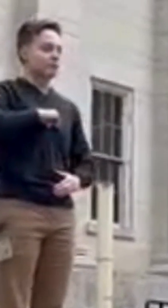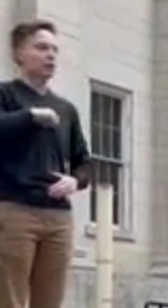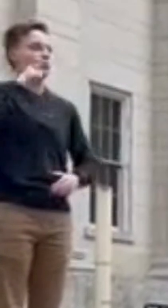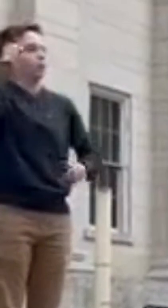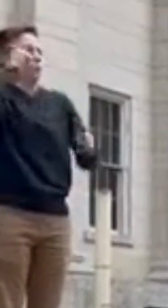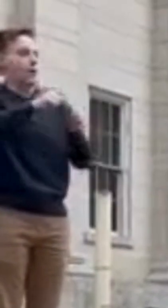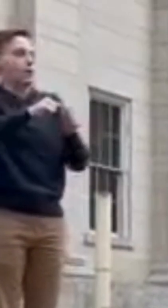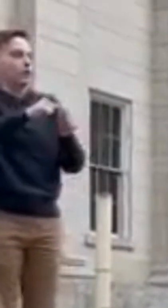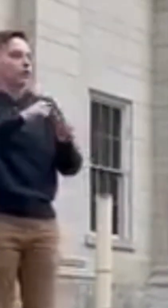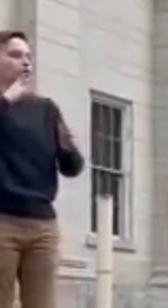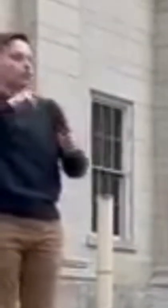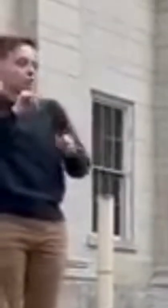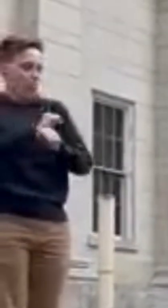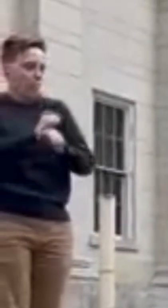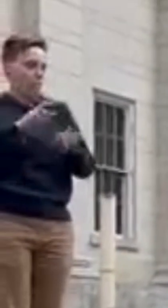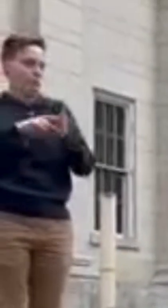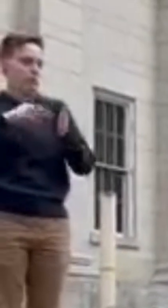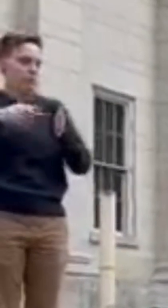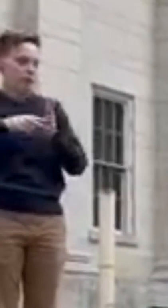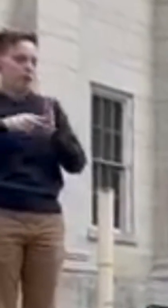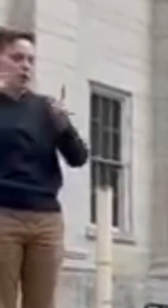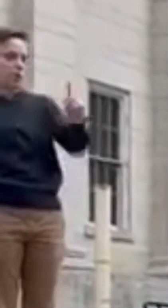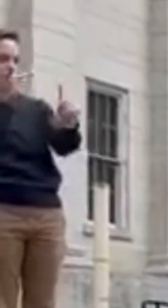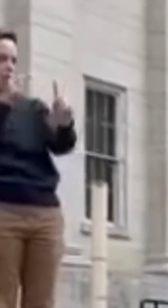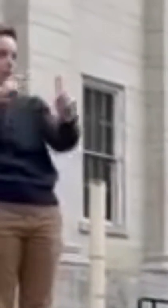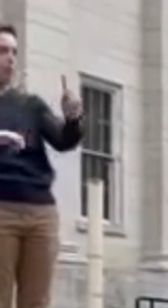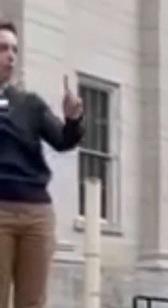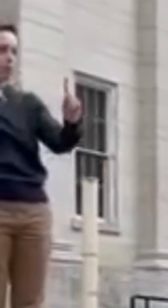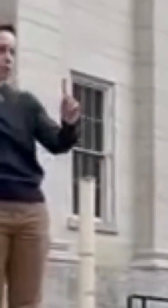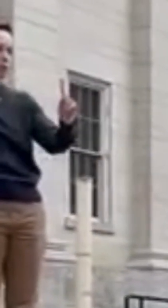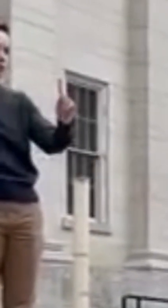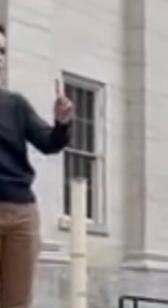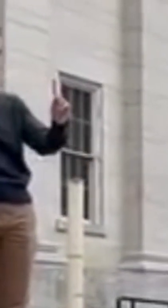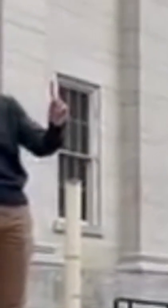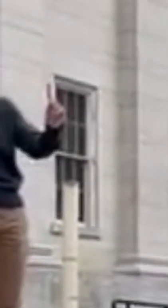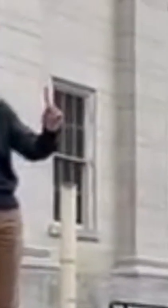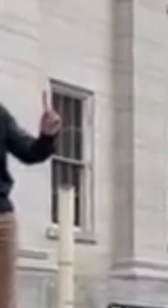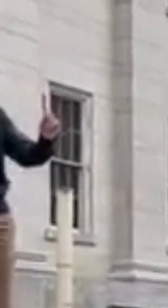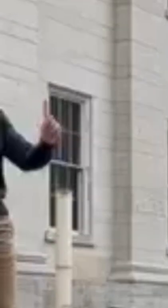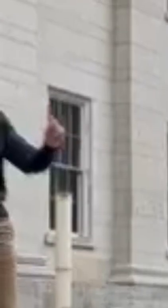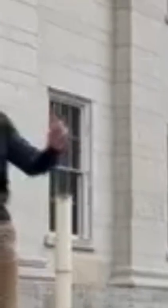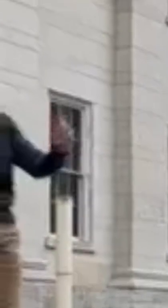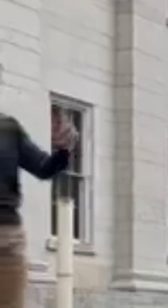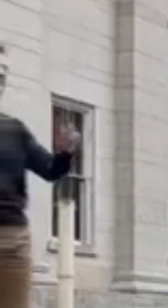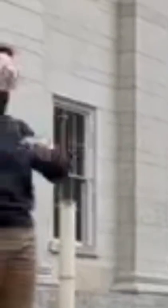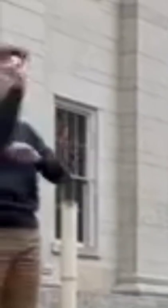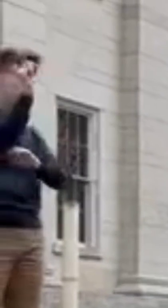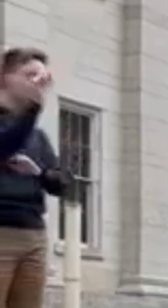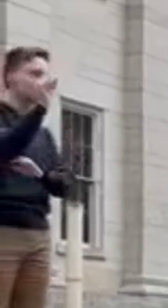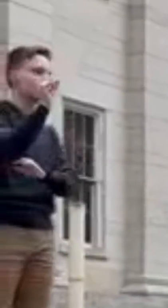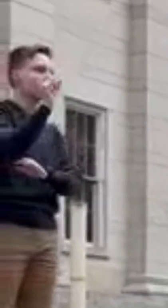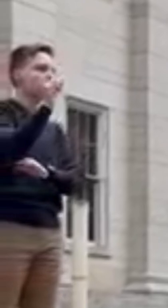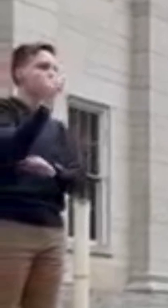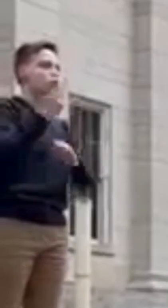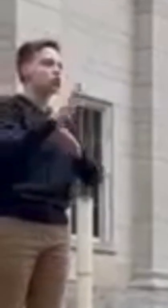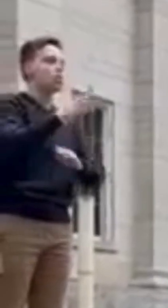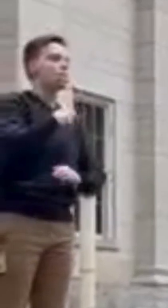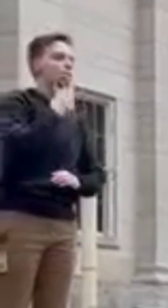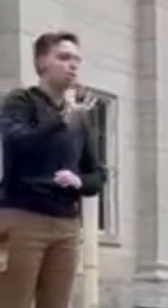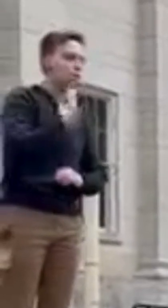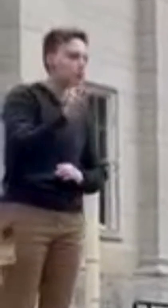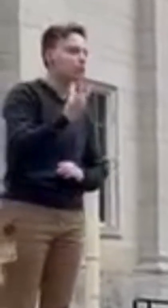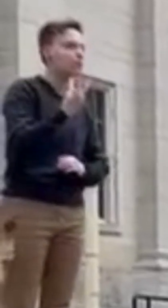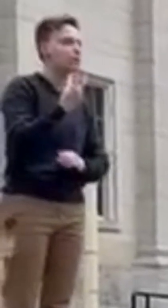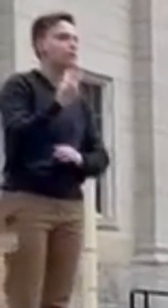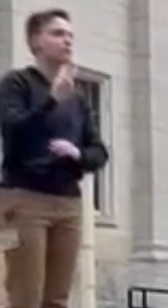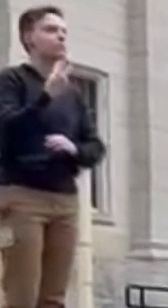about. Remember to speak. Use your voice because it's the most powerful tool you have.